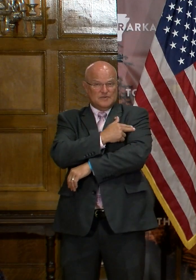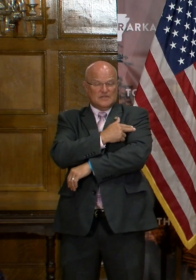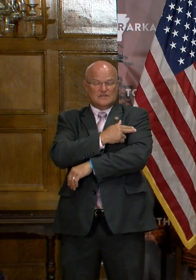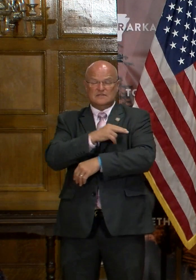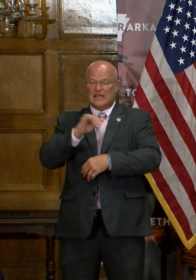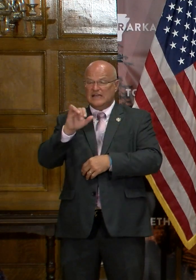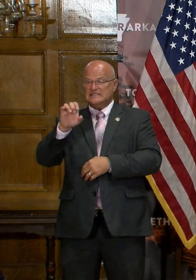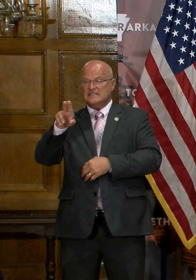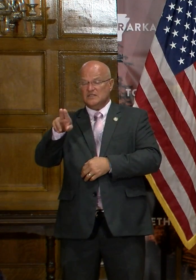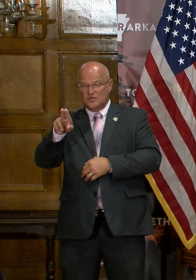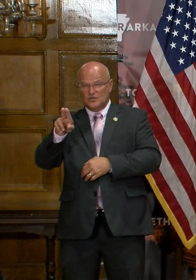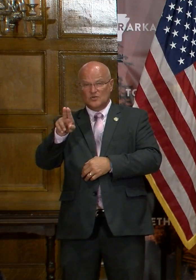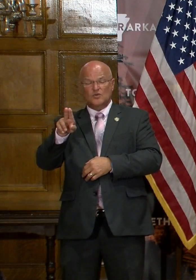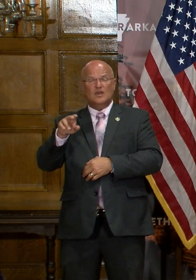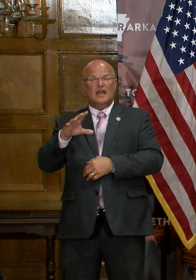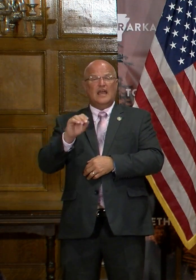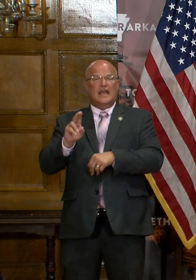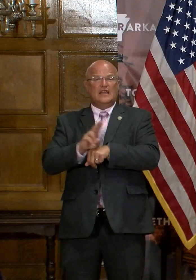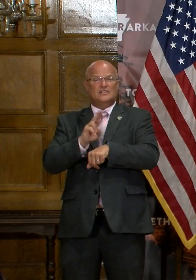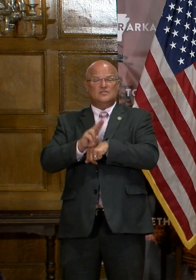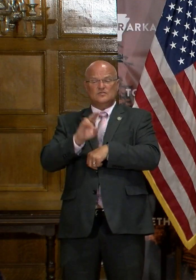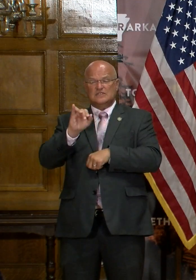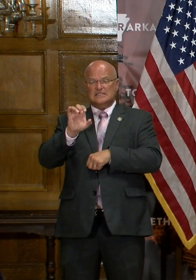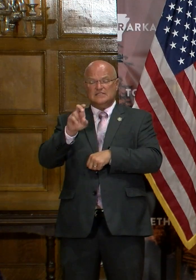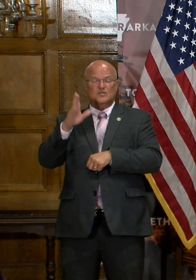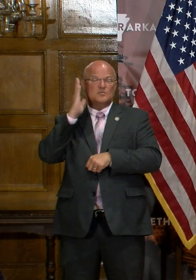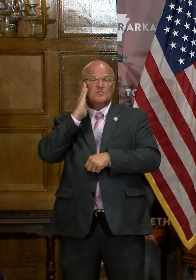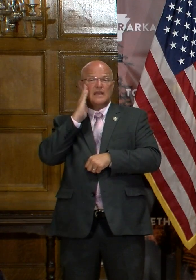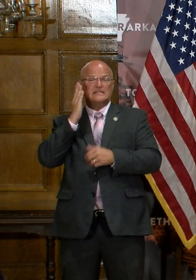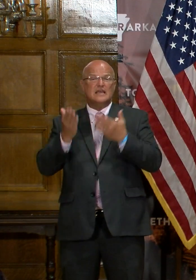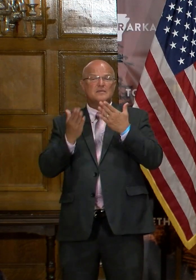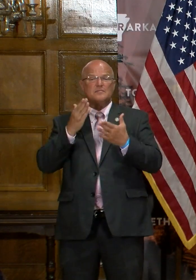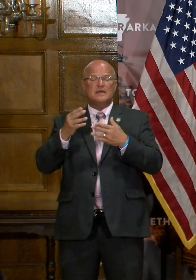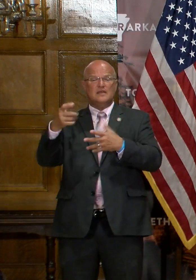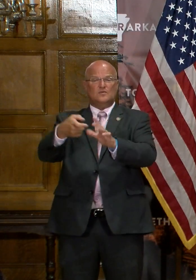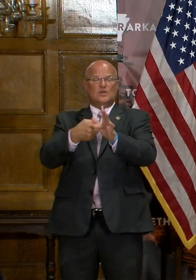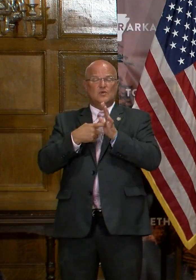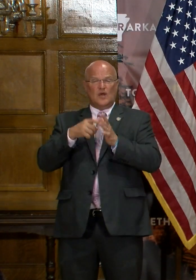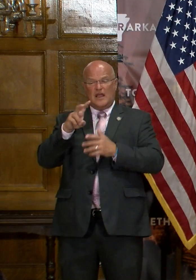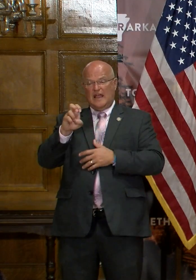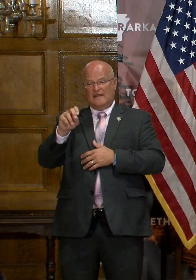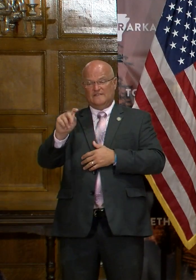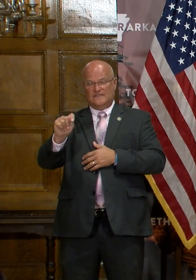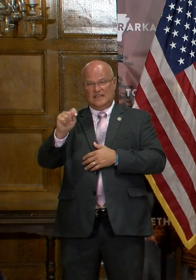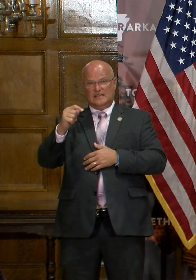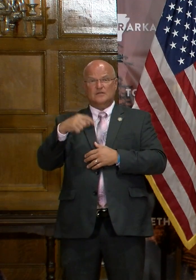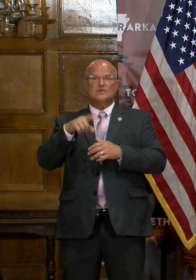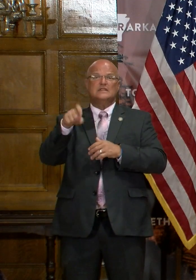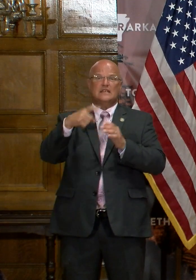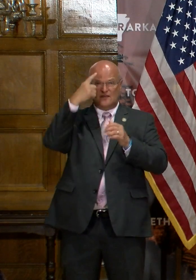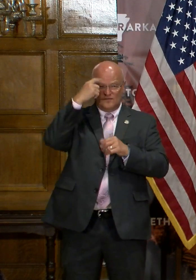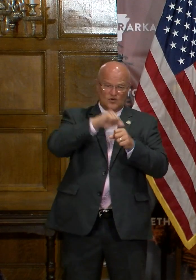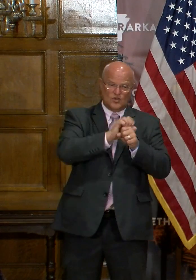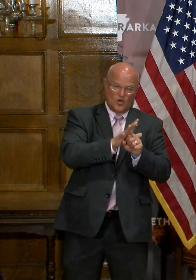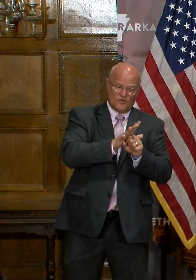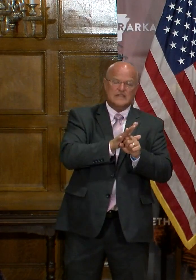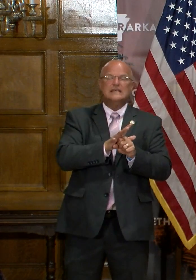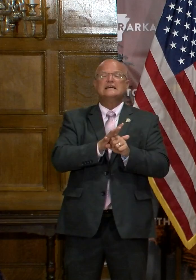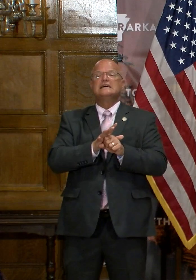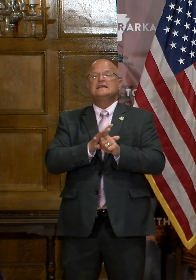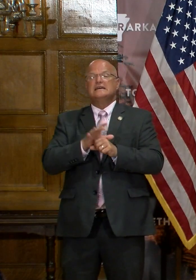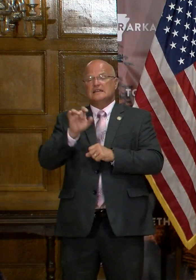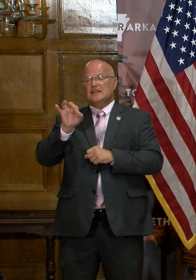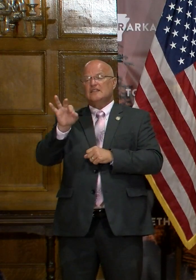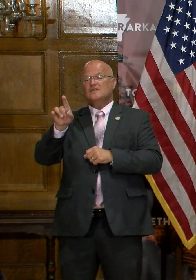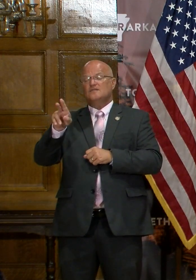intensive care units, use intensive care beds, and may require ventilators, which we will need for COVID. So this disease is